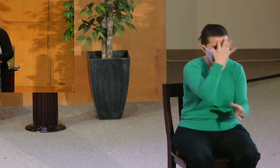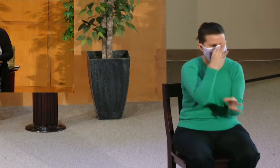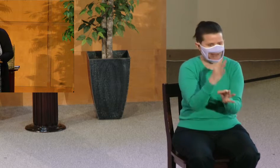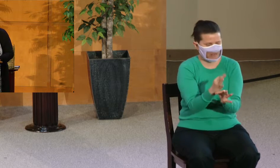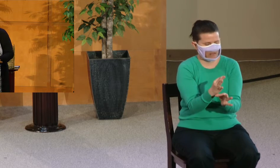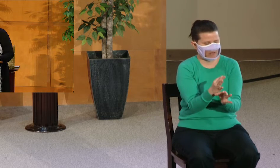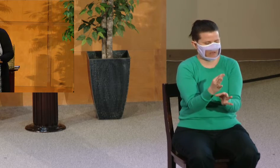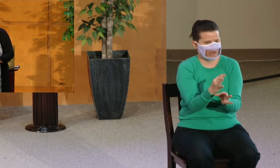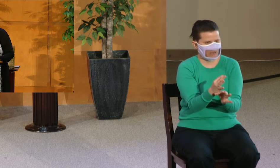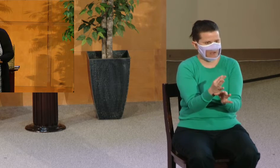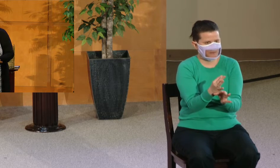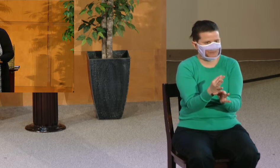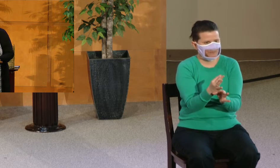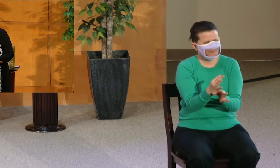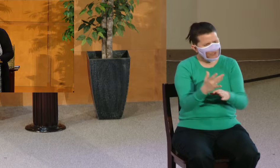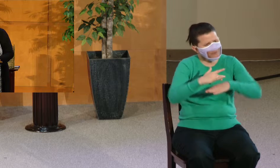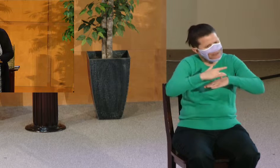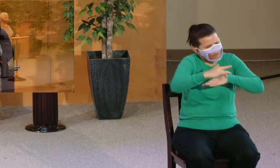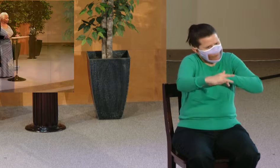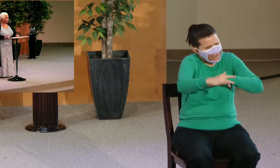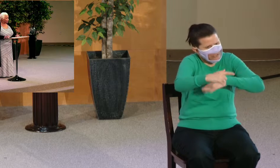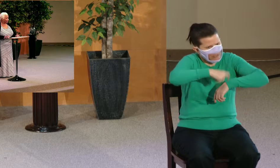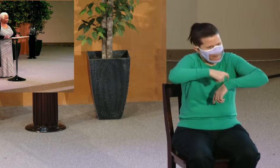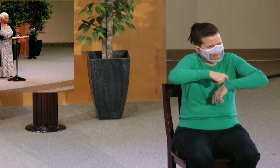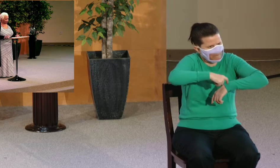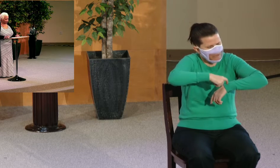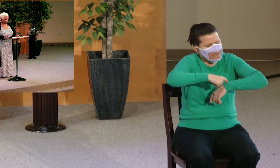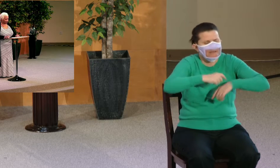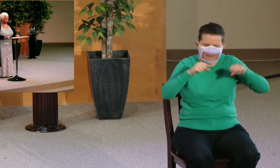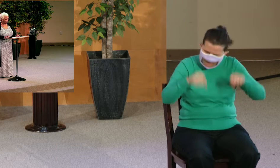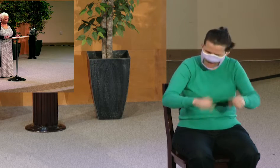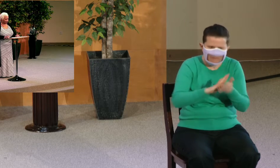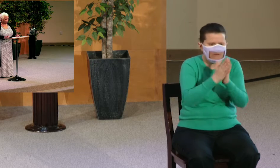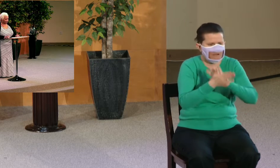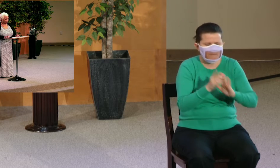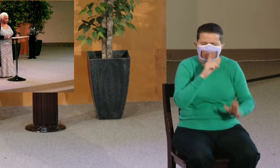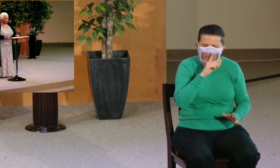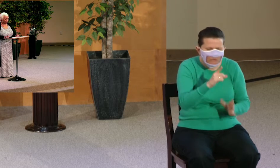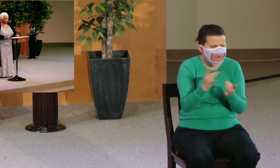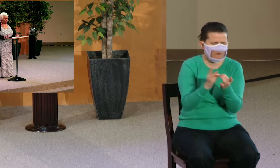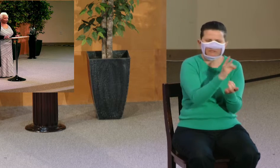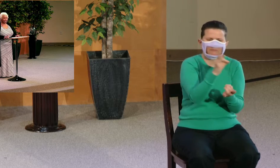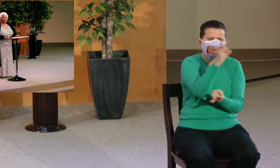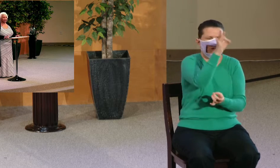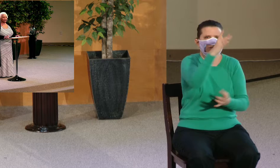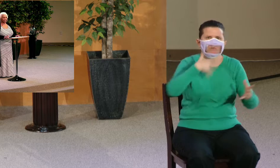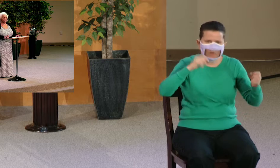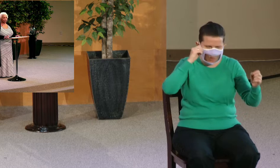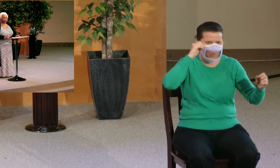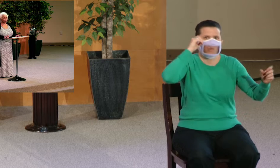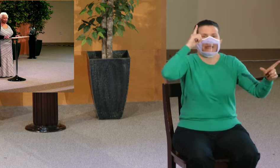this time that we're in the void can be a time of great spiritual awakening. It's a time of being